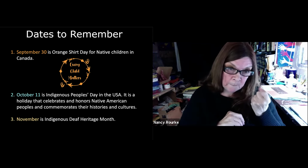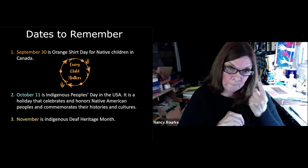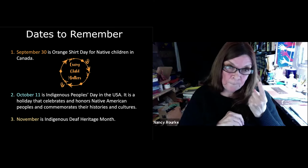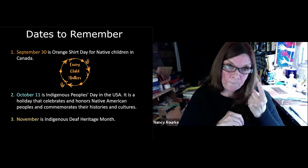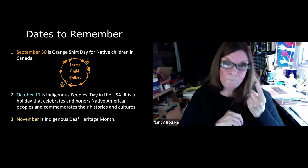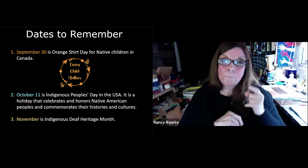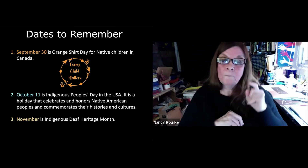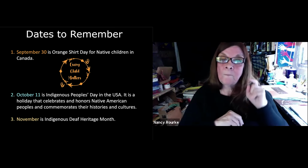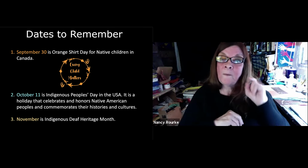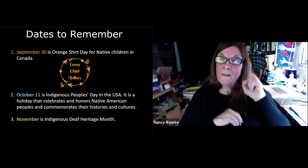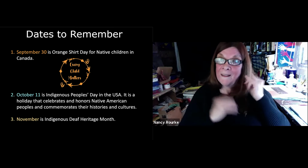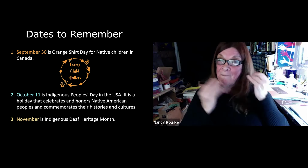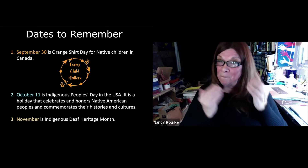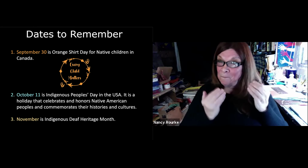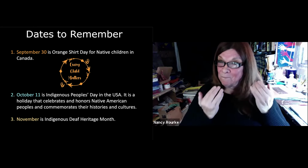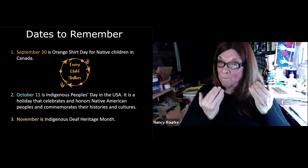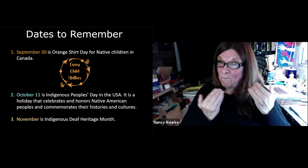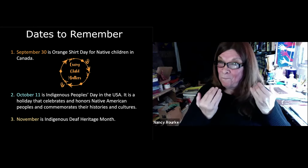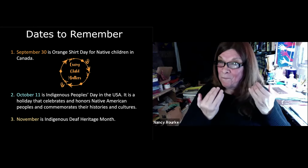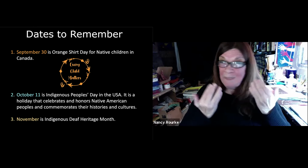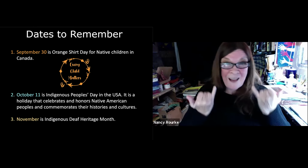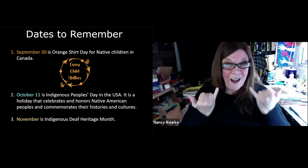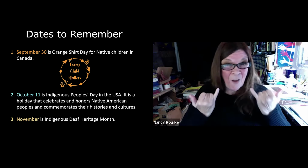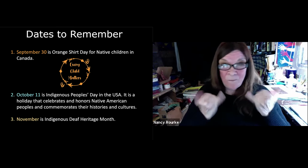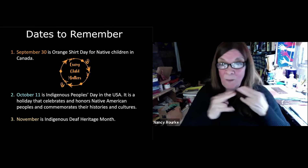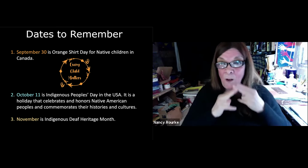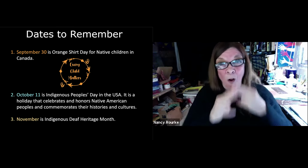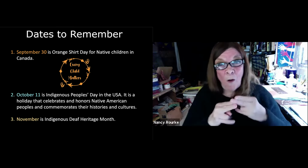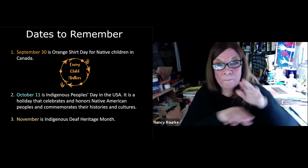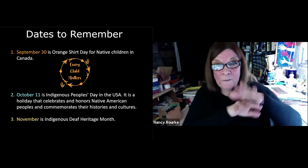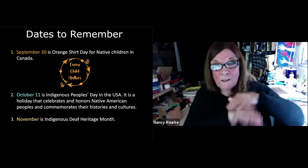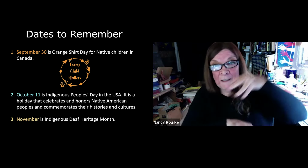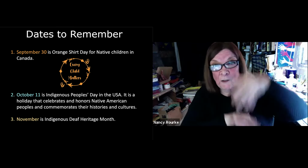And as you can see, the second date I have listed on the slide is October 11th.